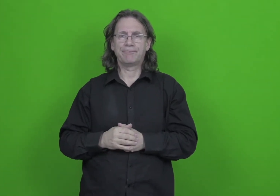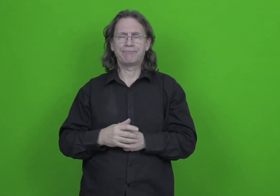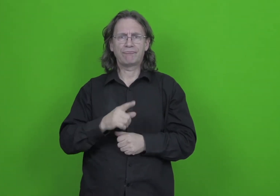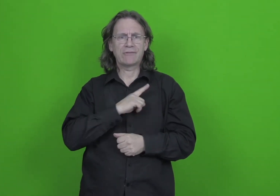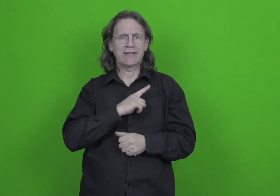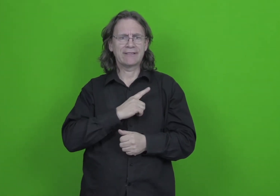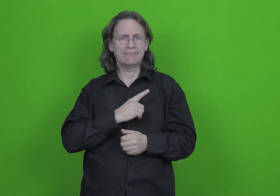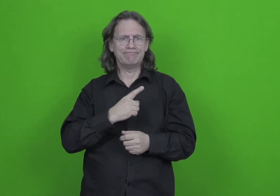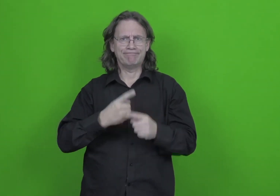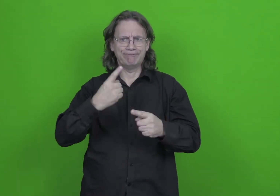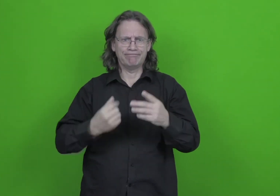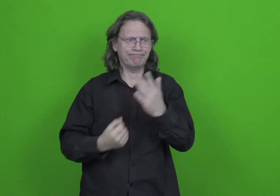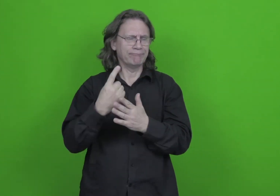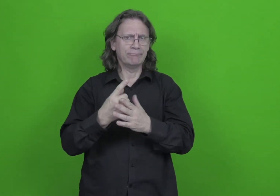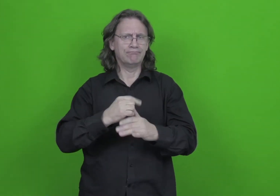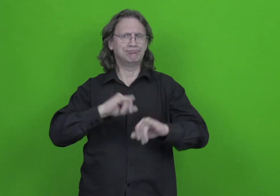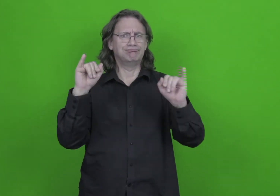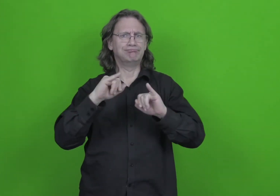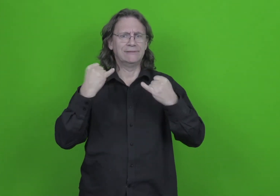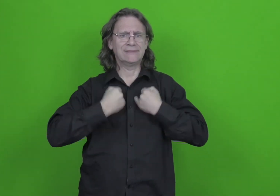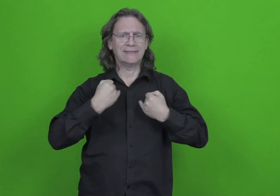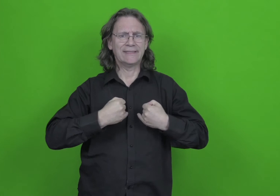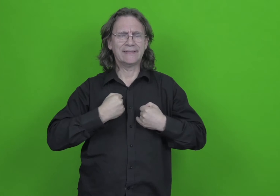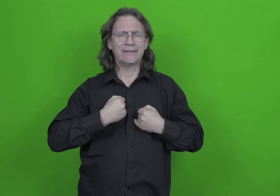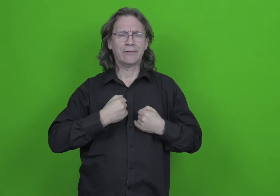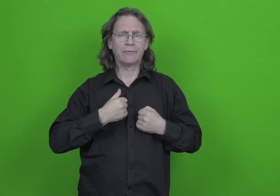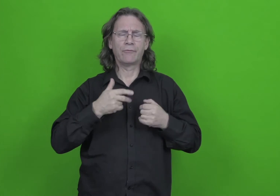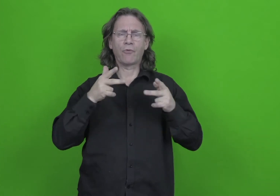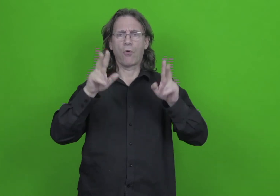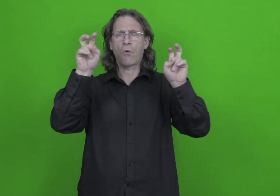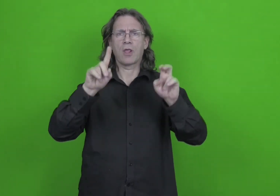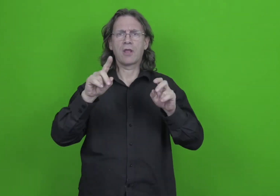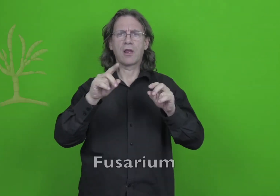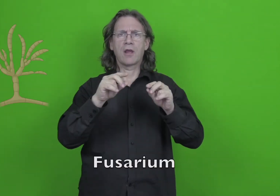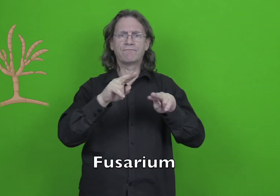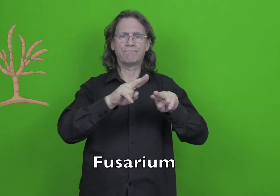The cause for this sudden change was because of a devastating disease called